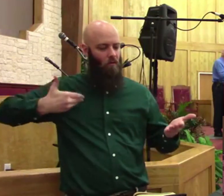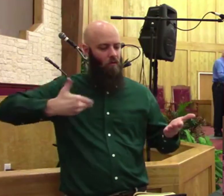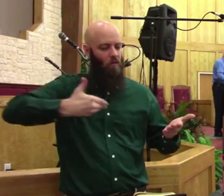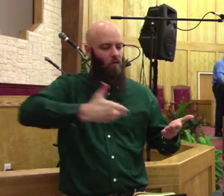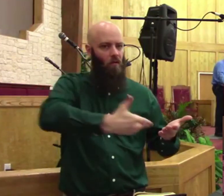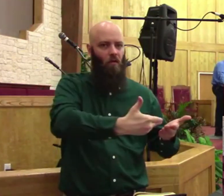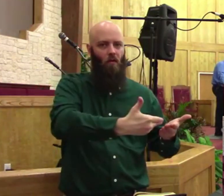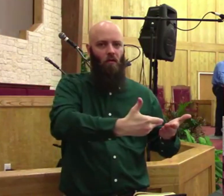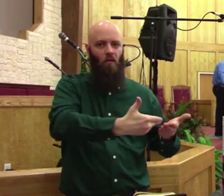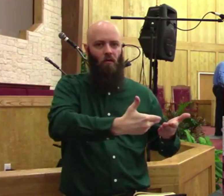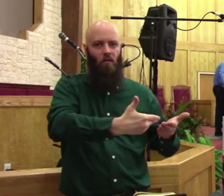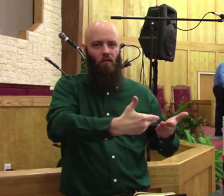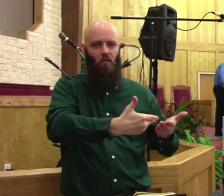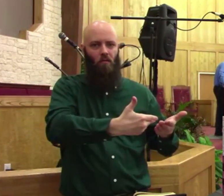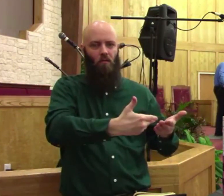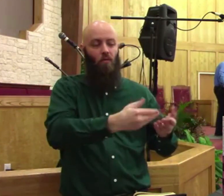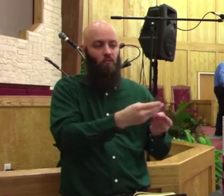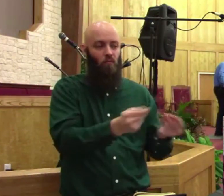is given to him.